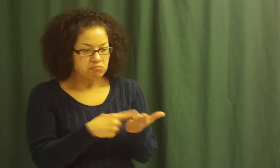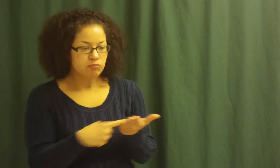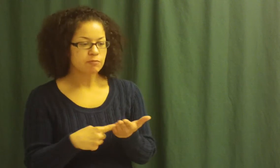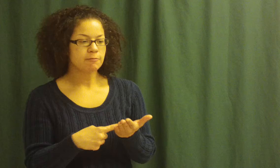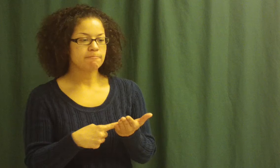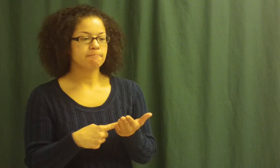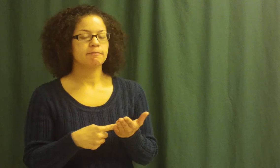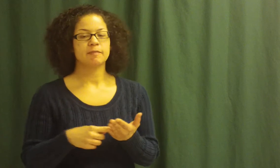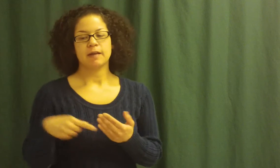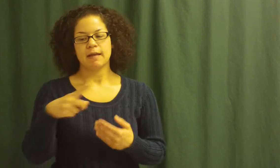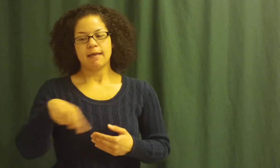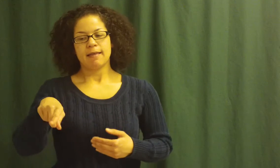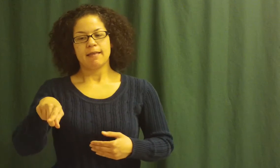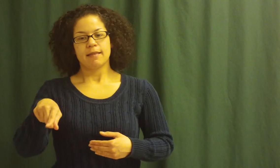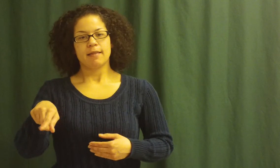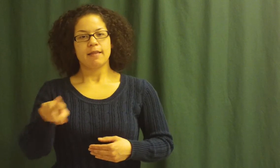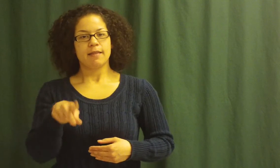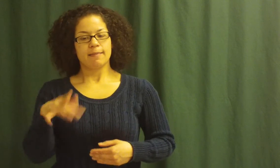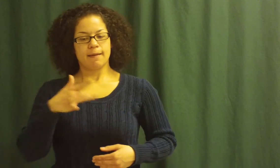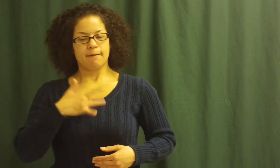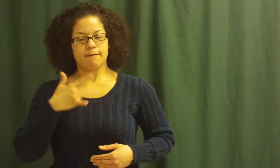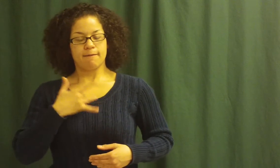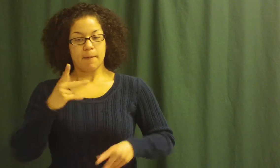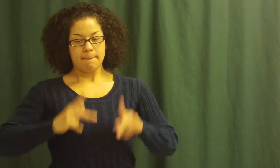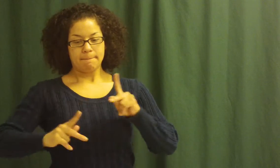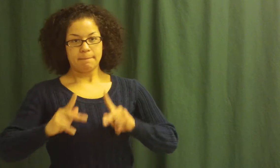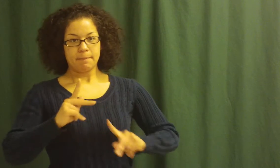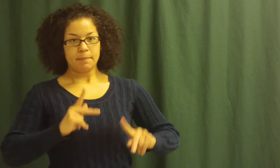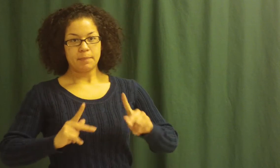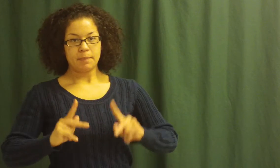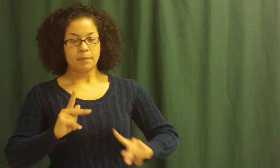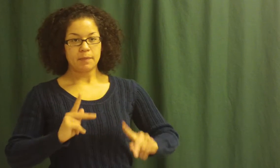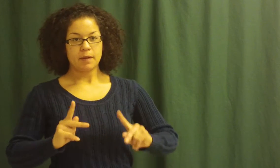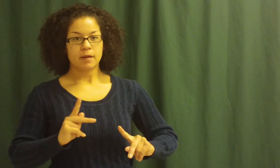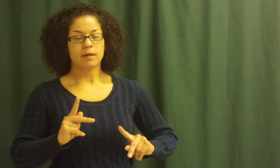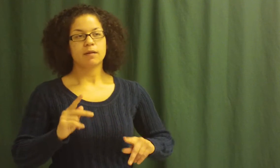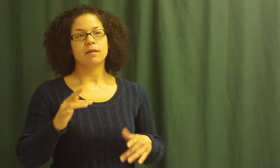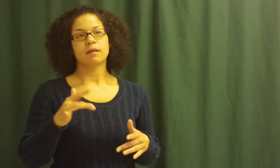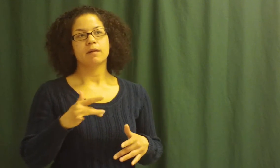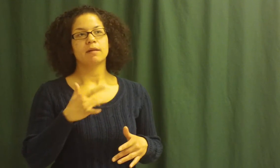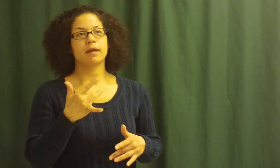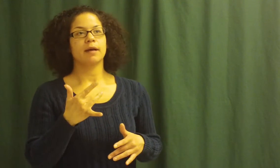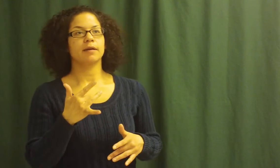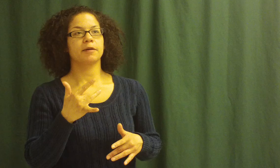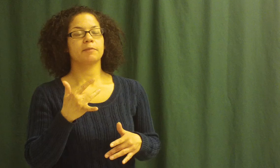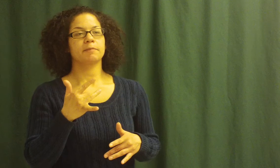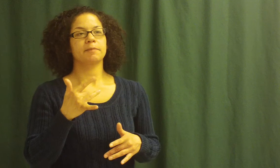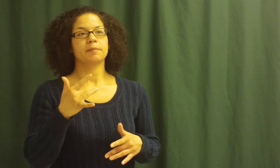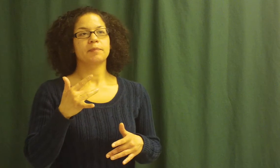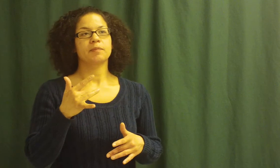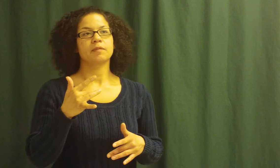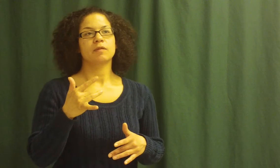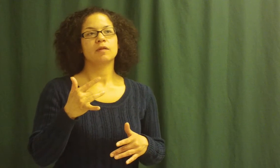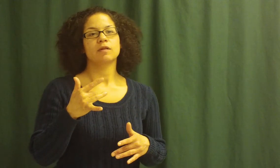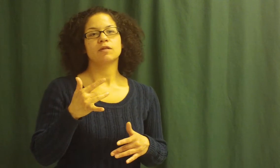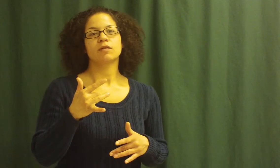a tabula rasa, which is French for blank